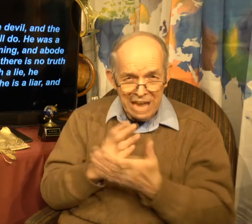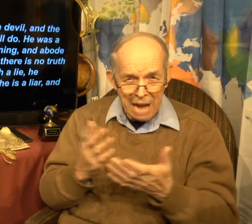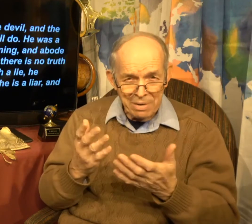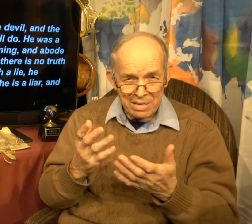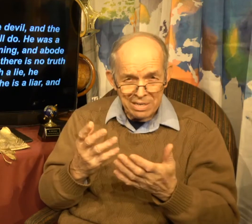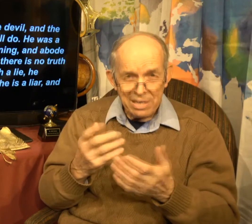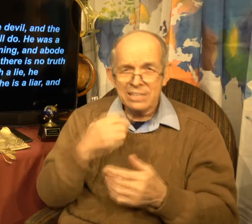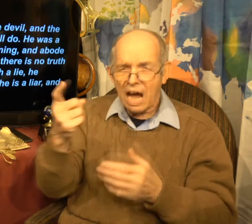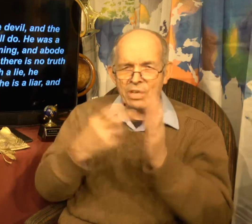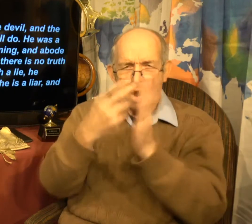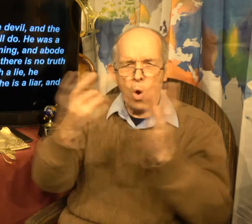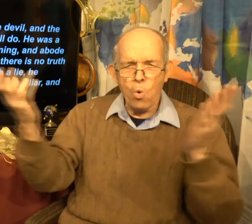stop? Tell the truth!